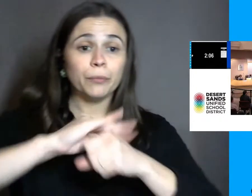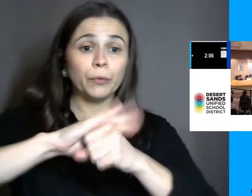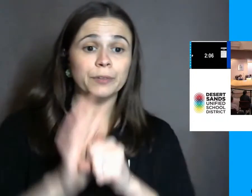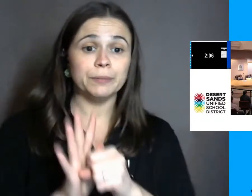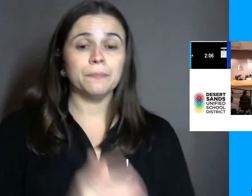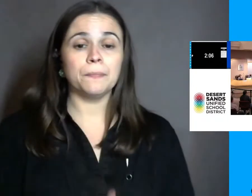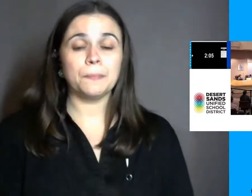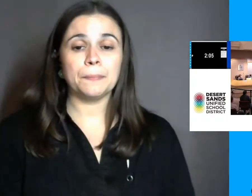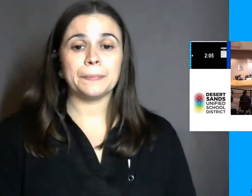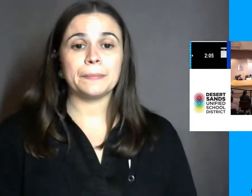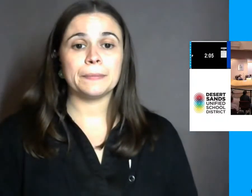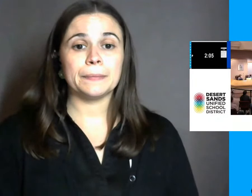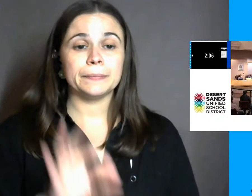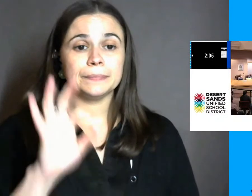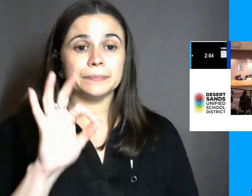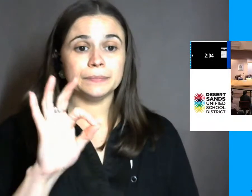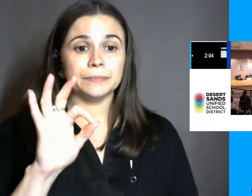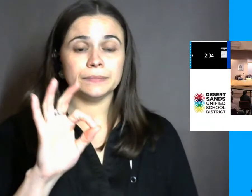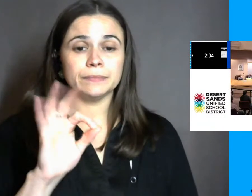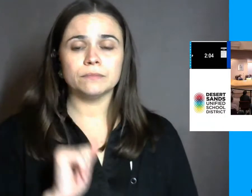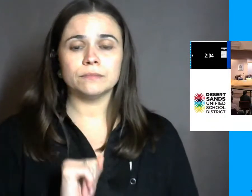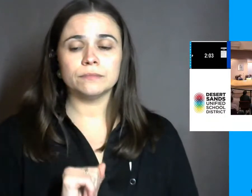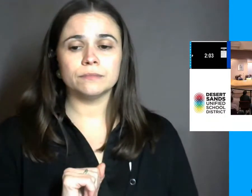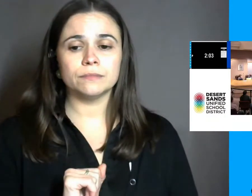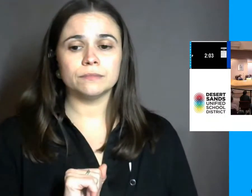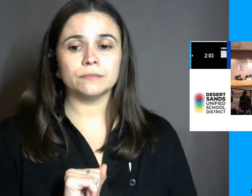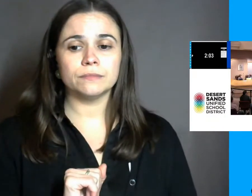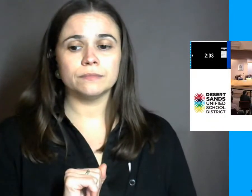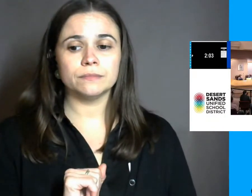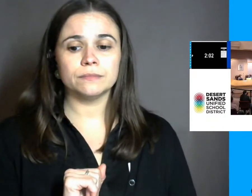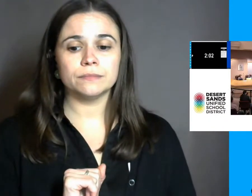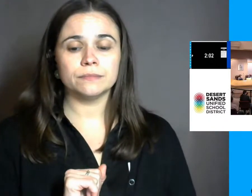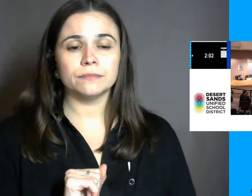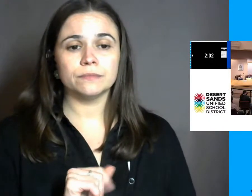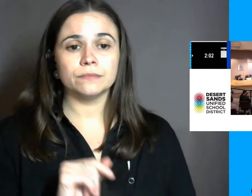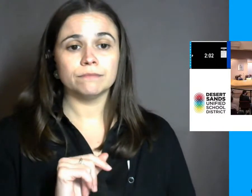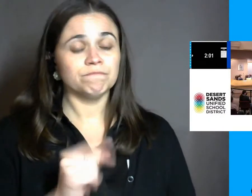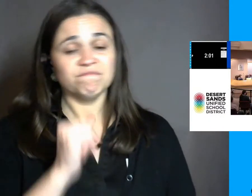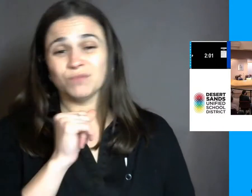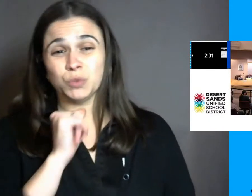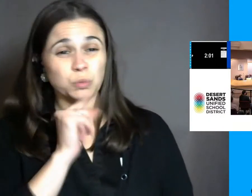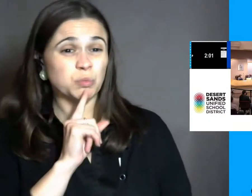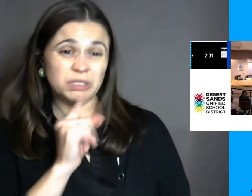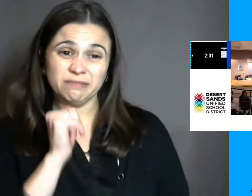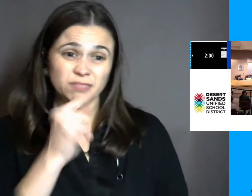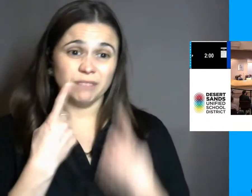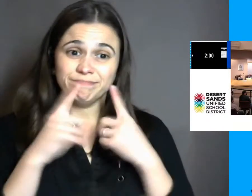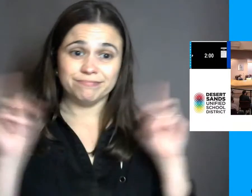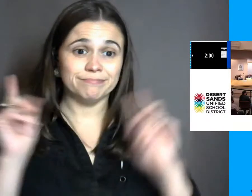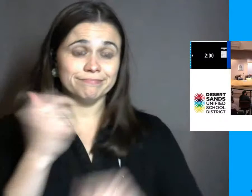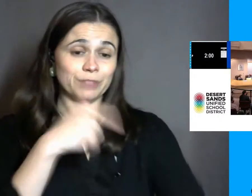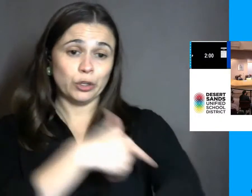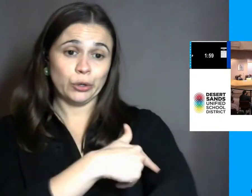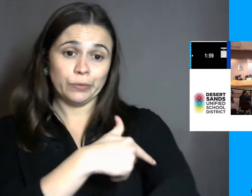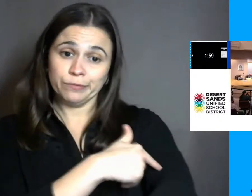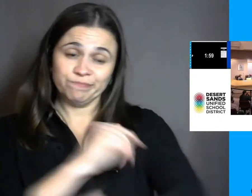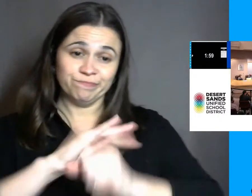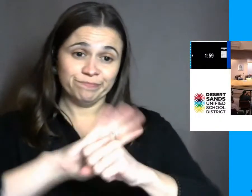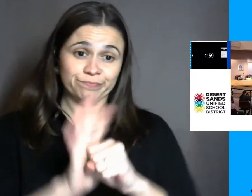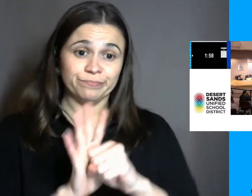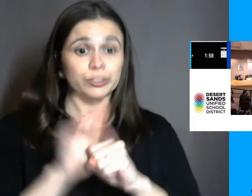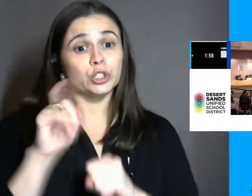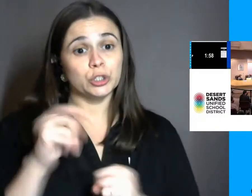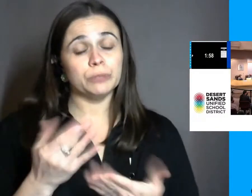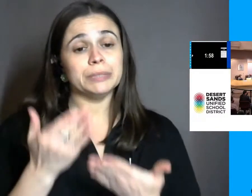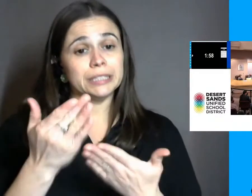efficacy is so poor for the COVID vaccines. These should also be given to at the discretion of the parent and not